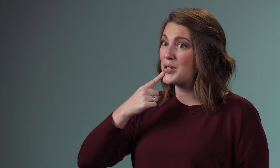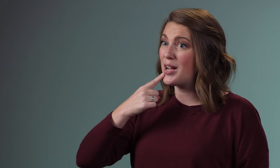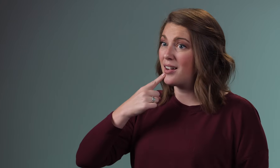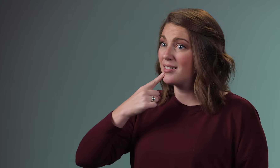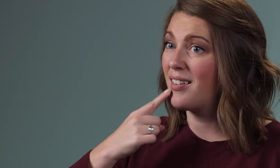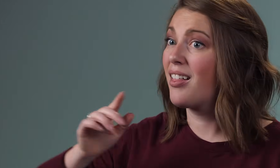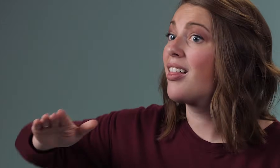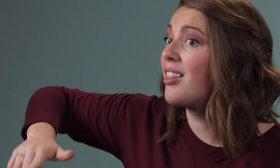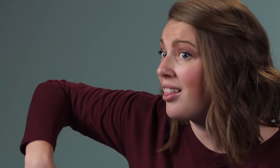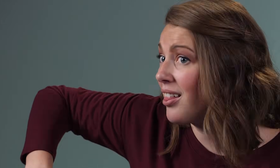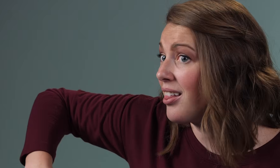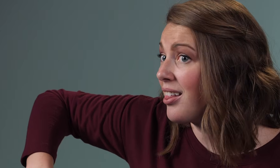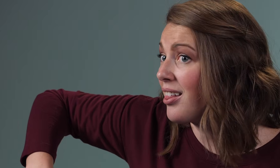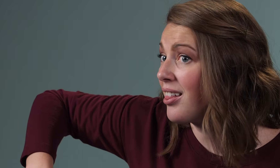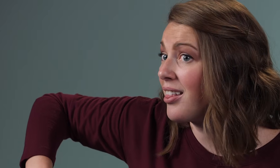tongue.